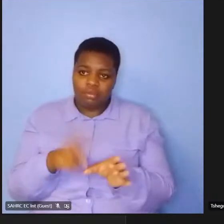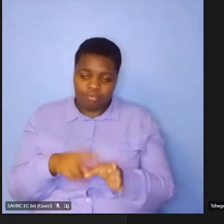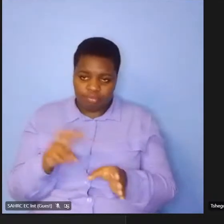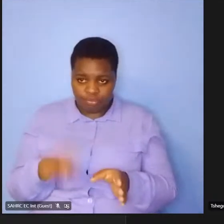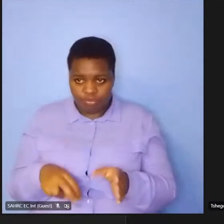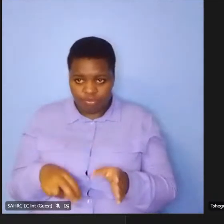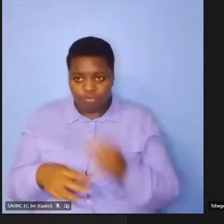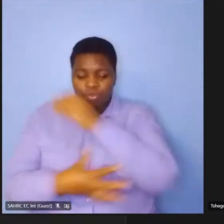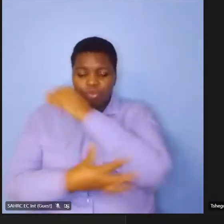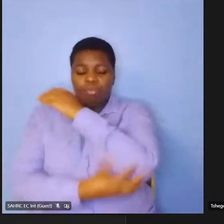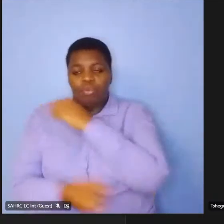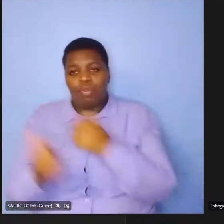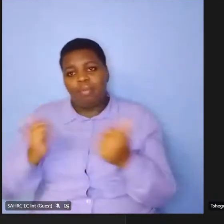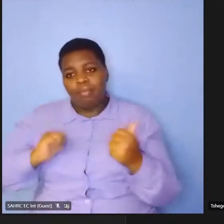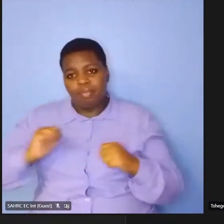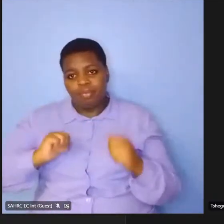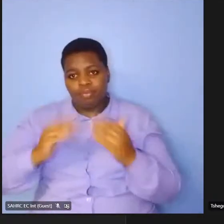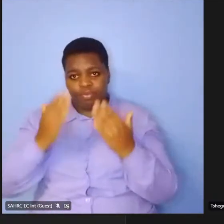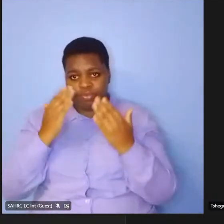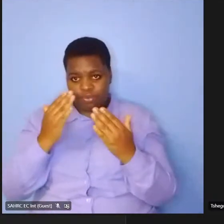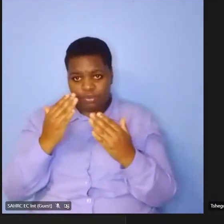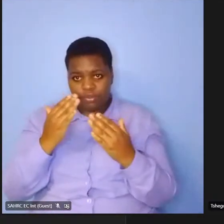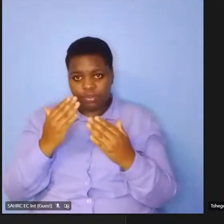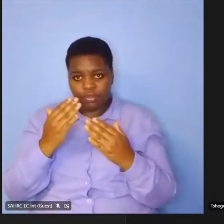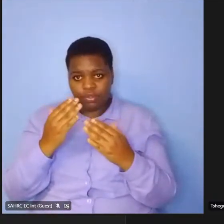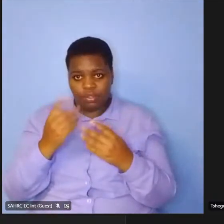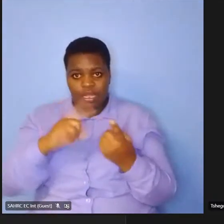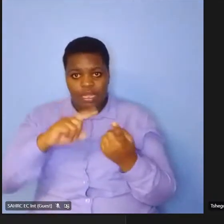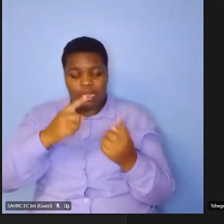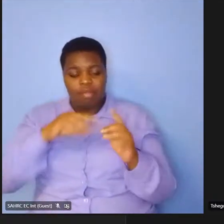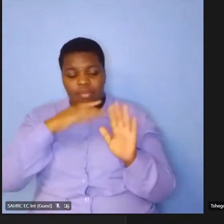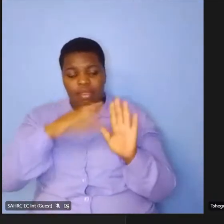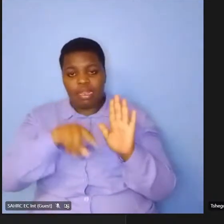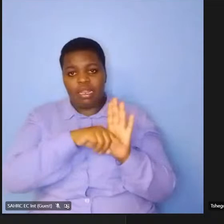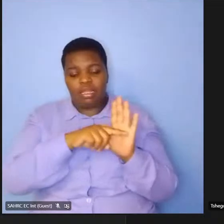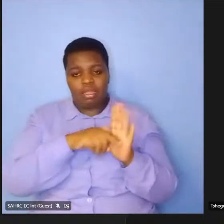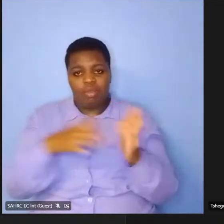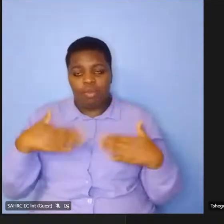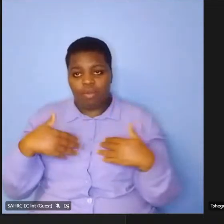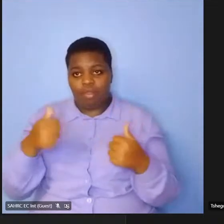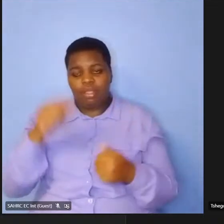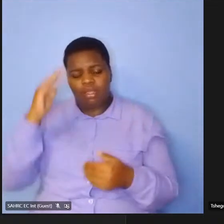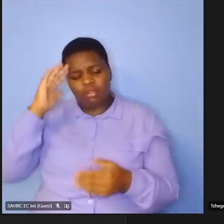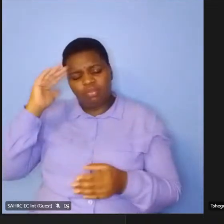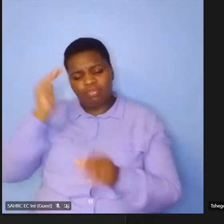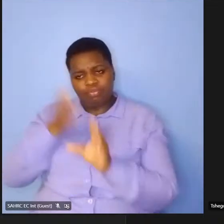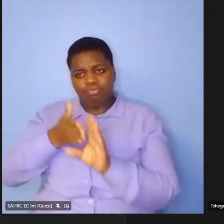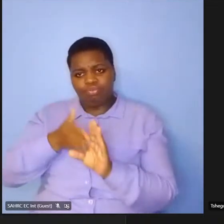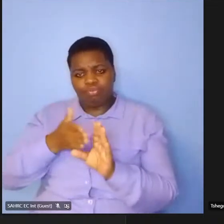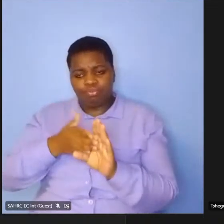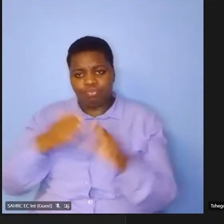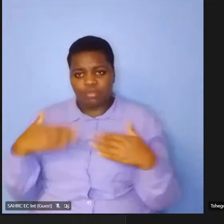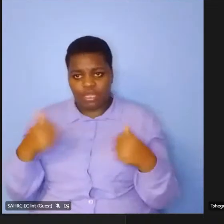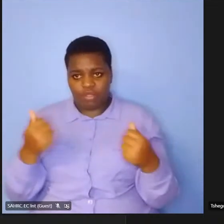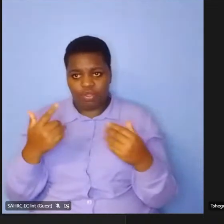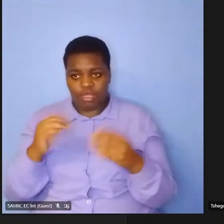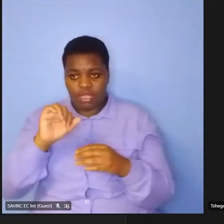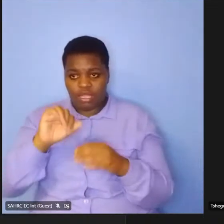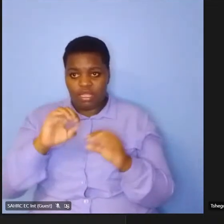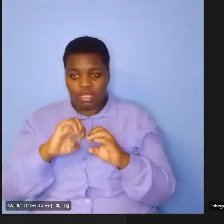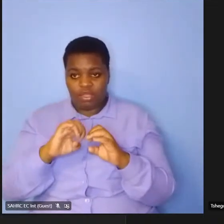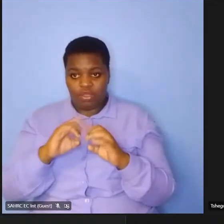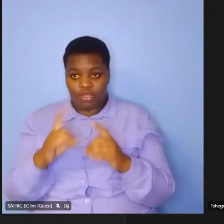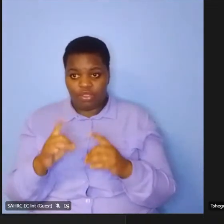academic performance, and negative impacts on their mental and physical health and their right to education. We therefore